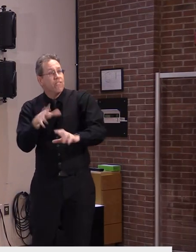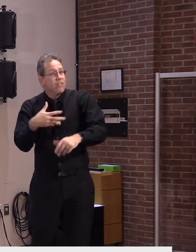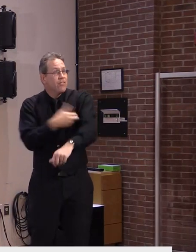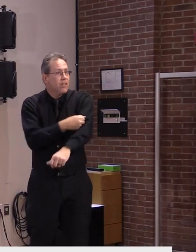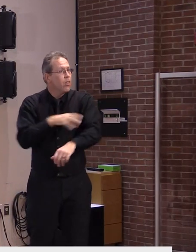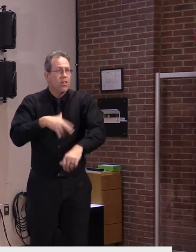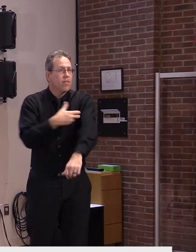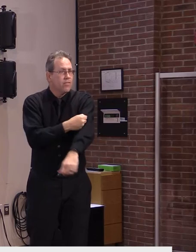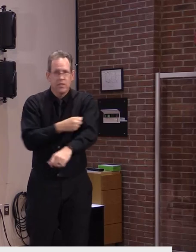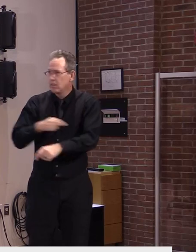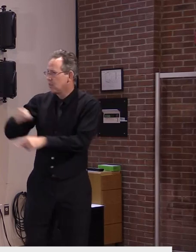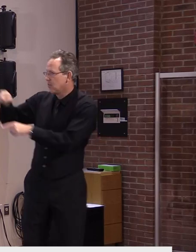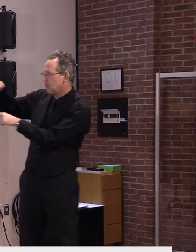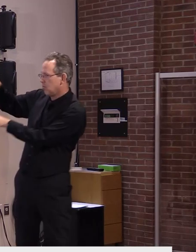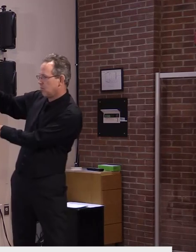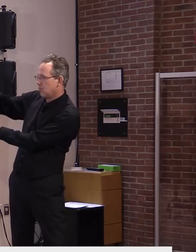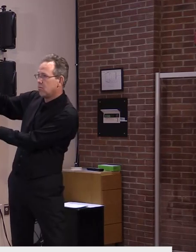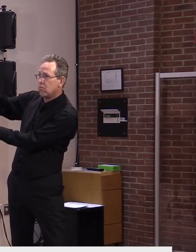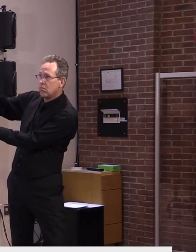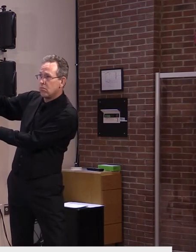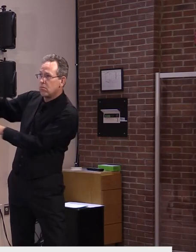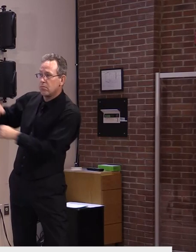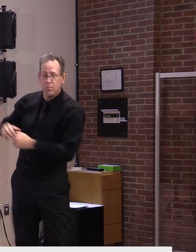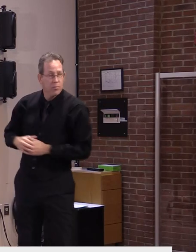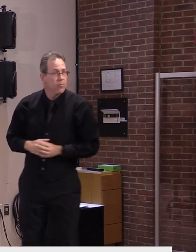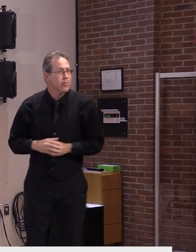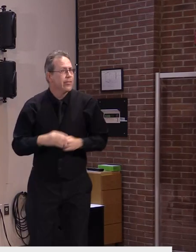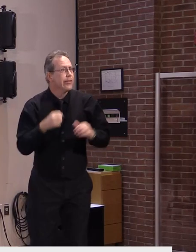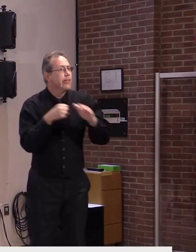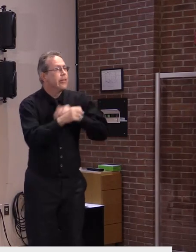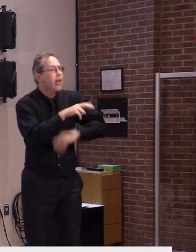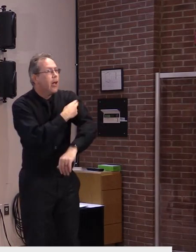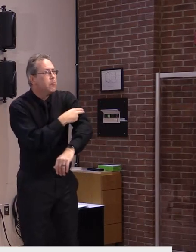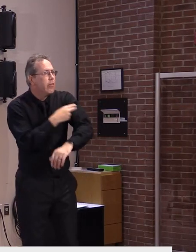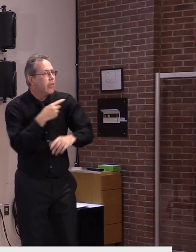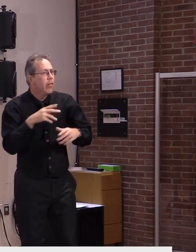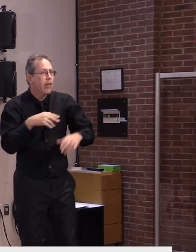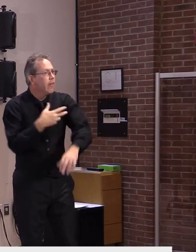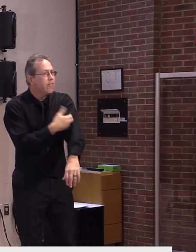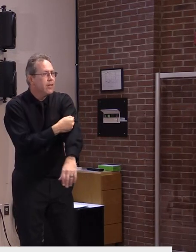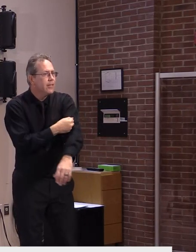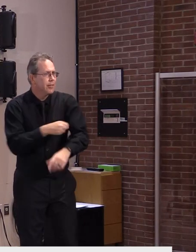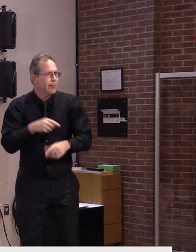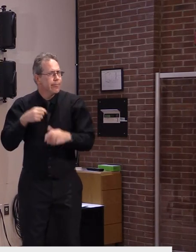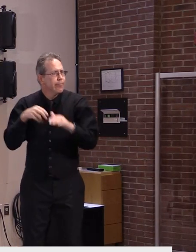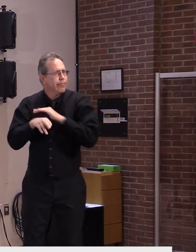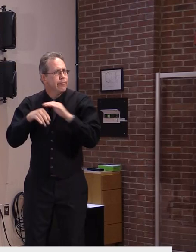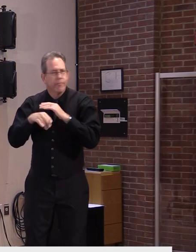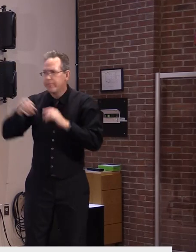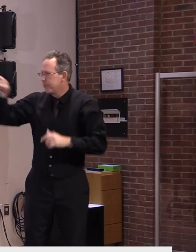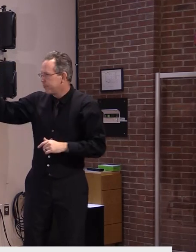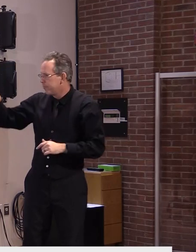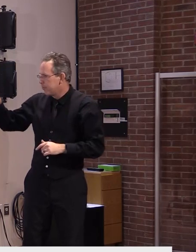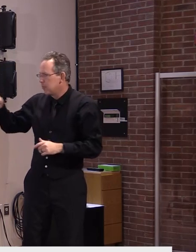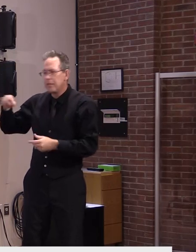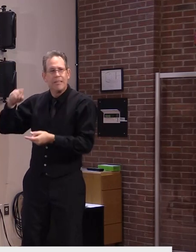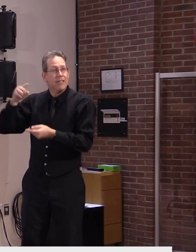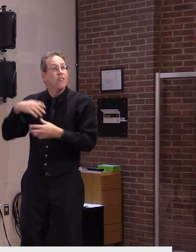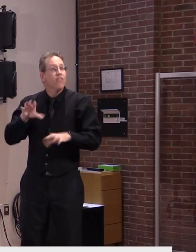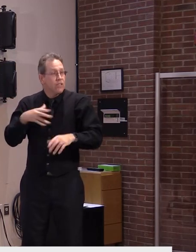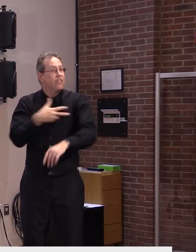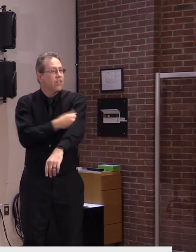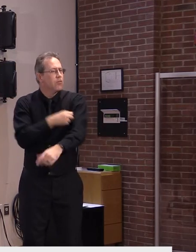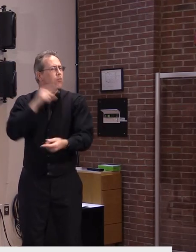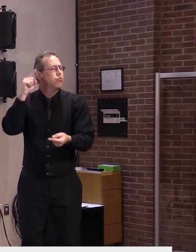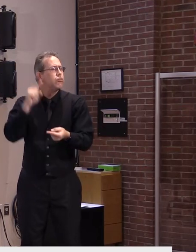down more clearly for those who are fully vaccinated versus those who are not. The fully vaccinated admission rate has gone down, but